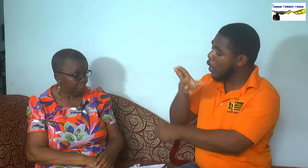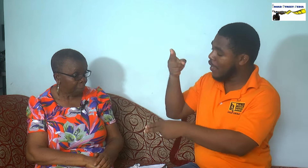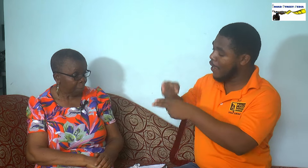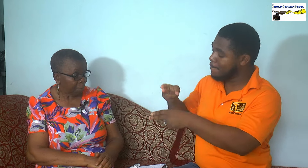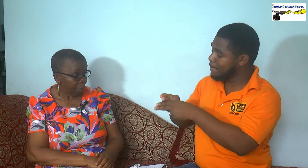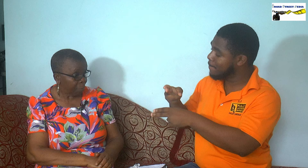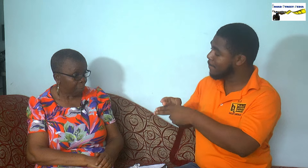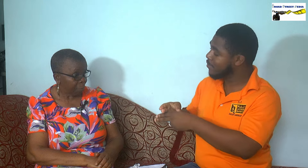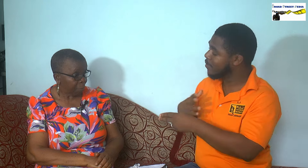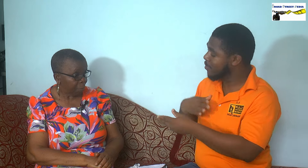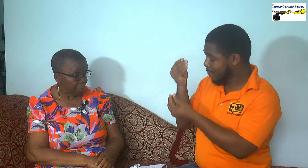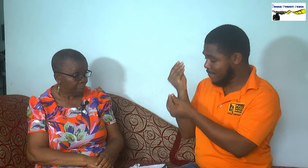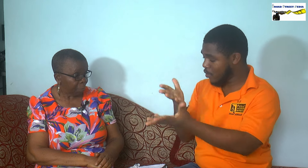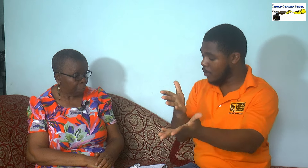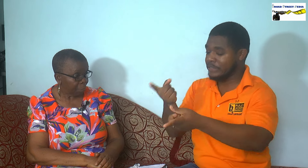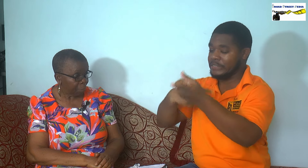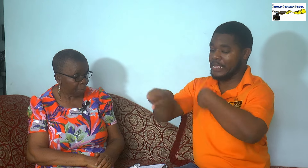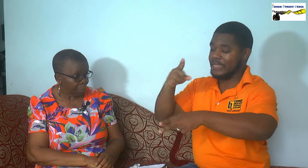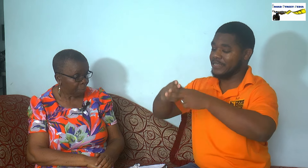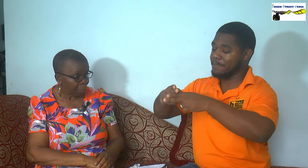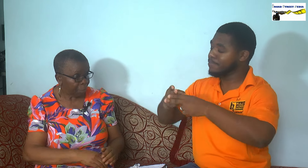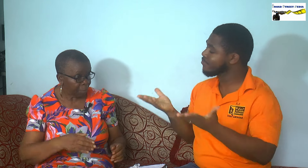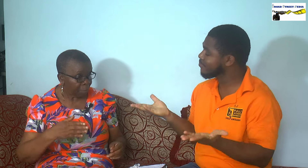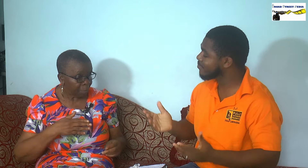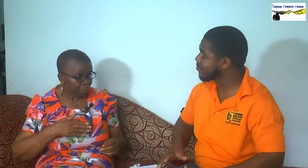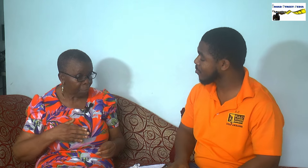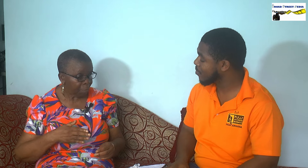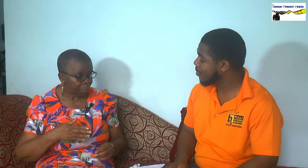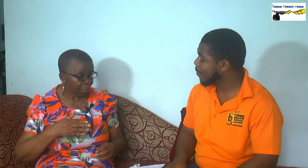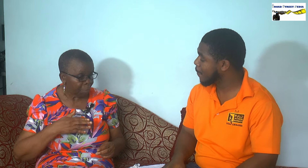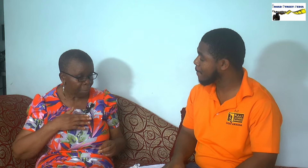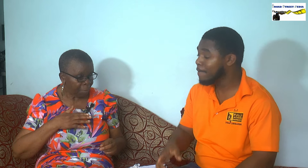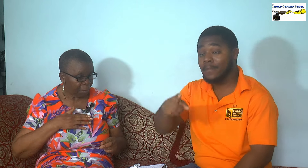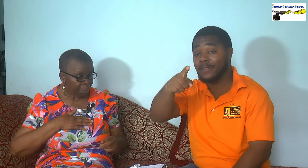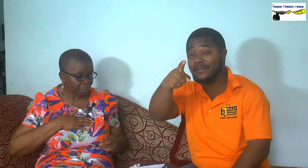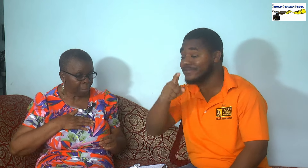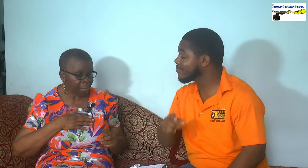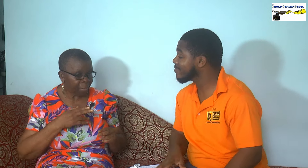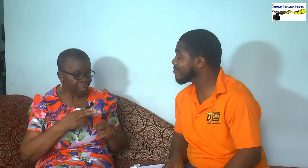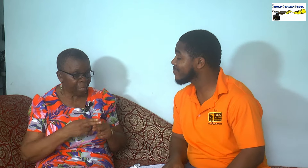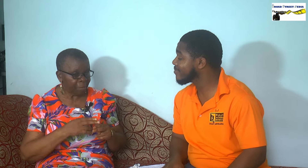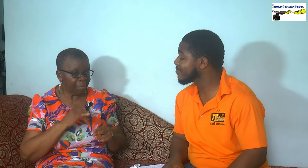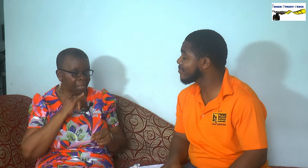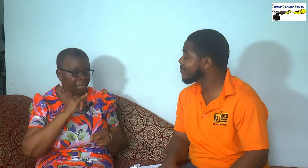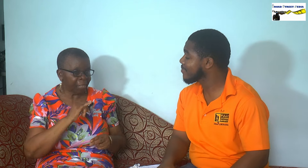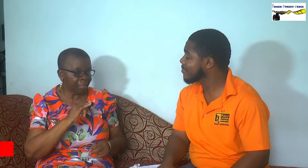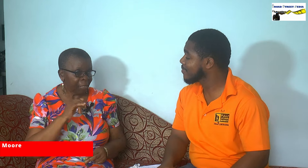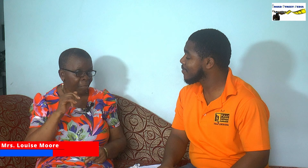Please let them know your full name in sign language as well. My name is